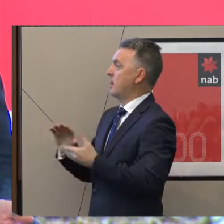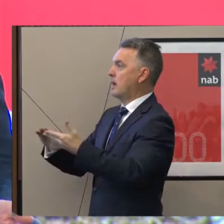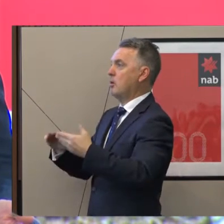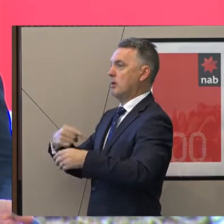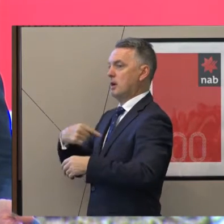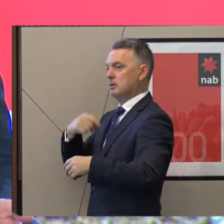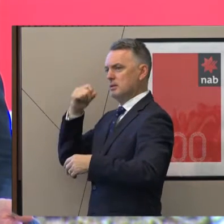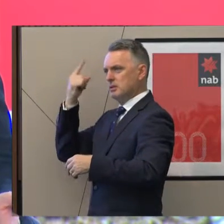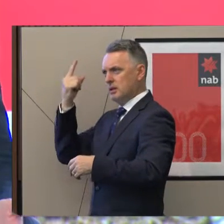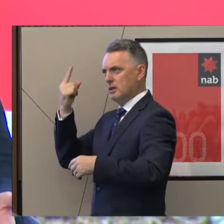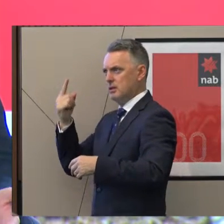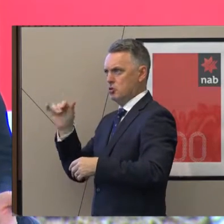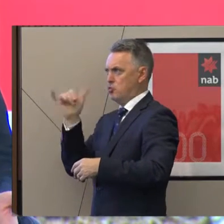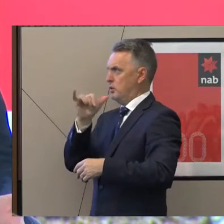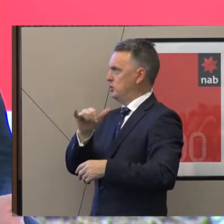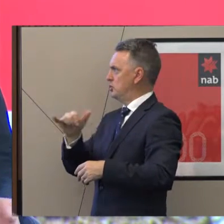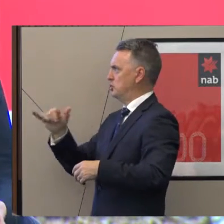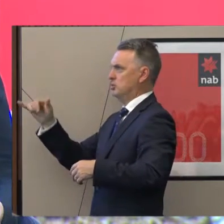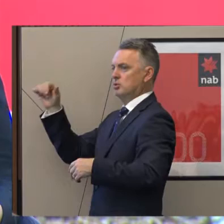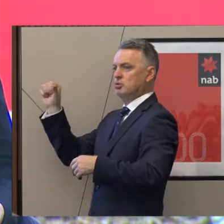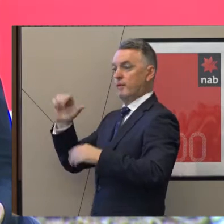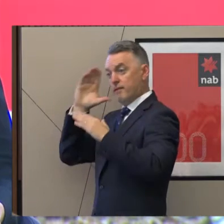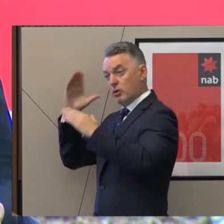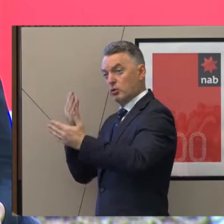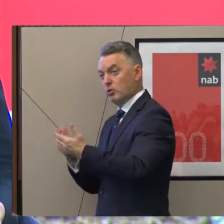know which of the areas we should be focused